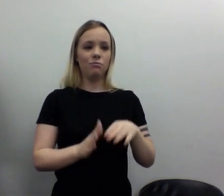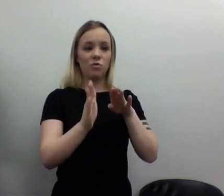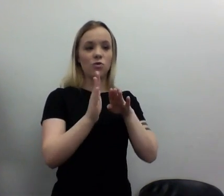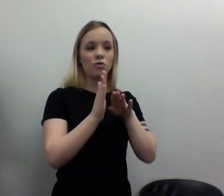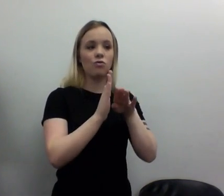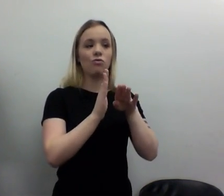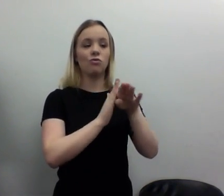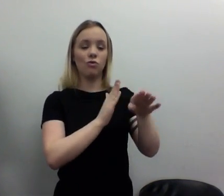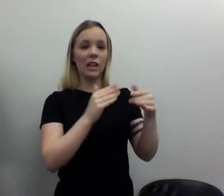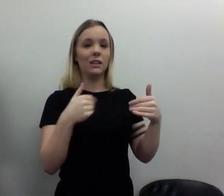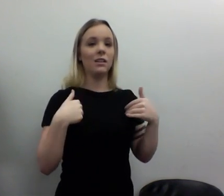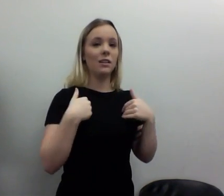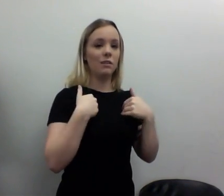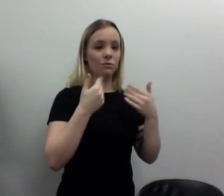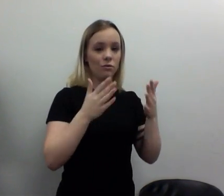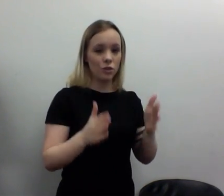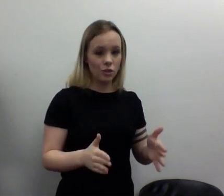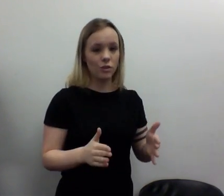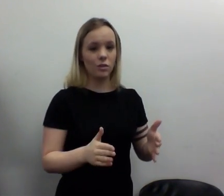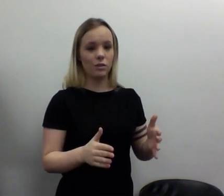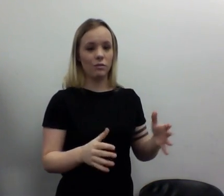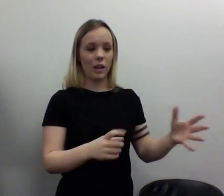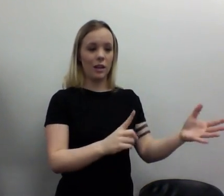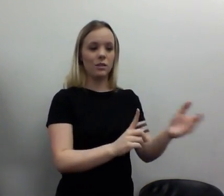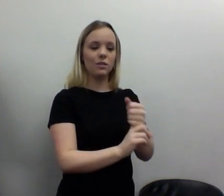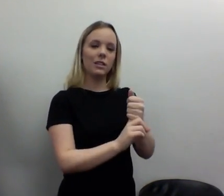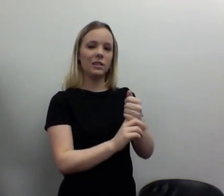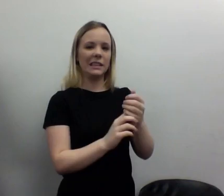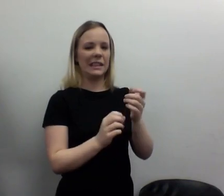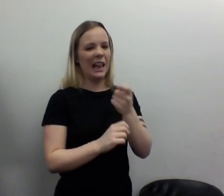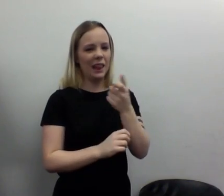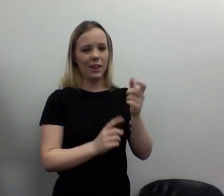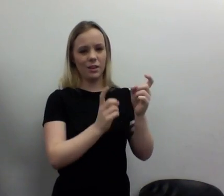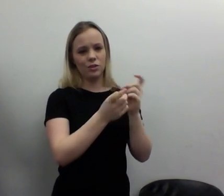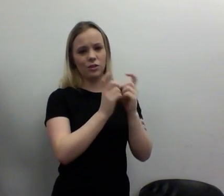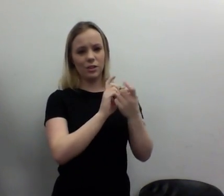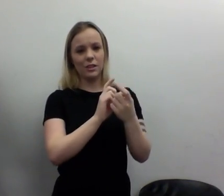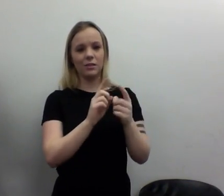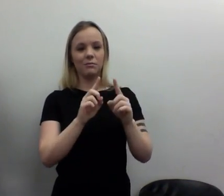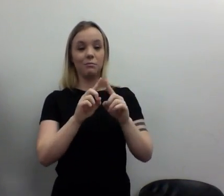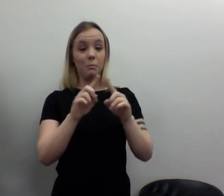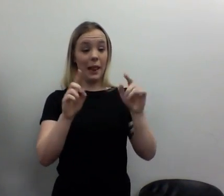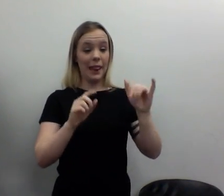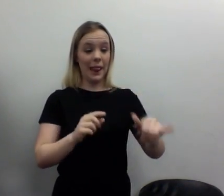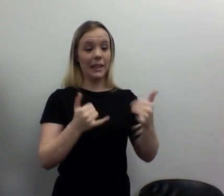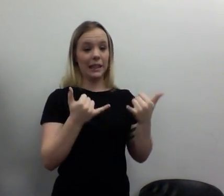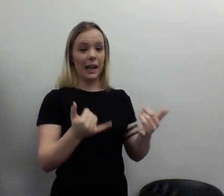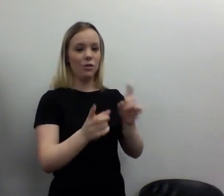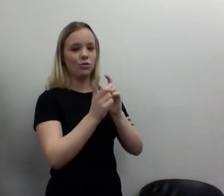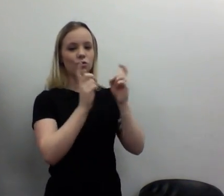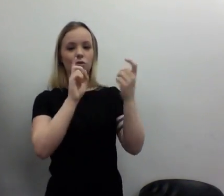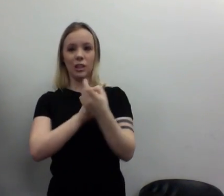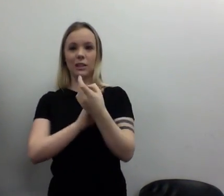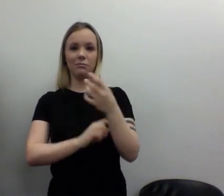arrested nationally showed very little change up to about there. But all of that has changed now. Between 1986 and